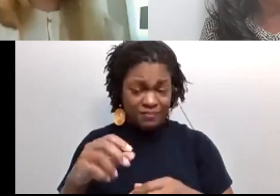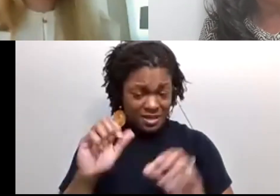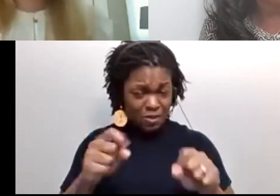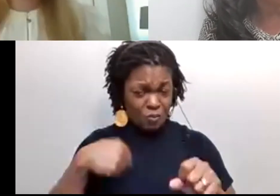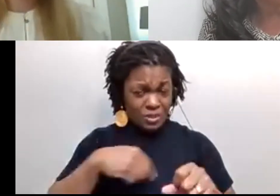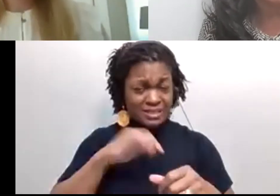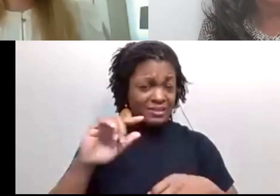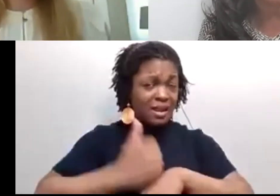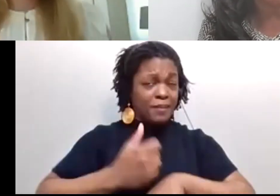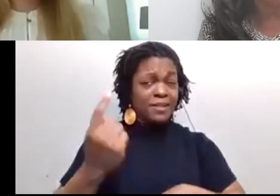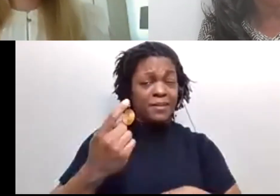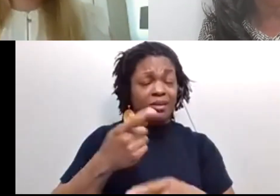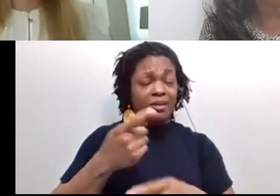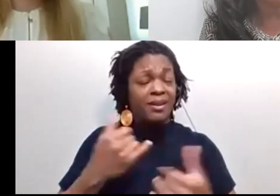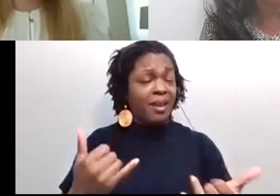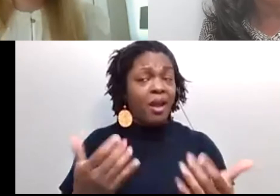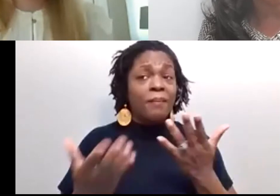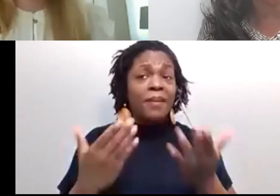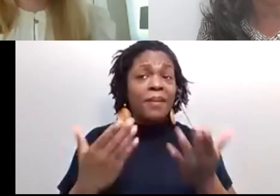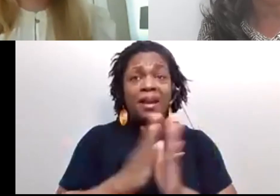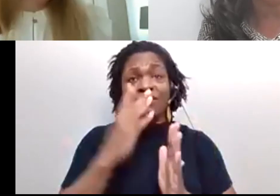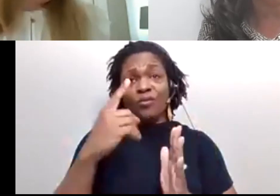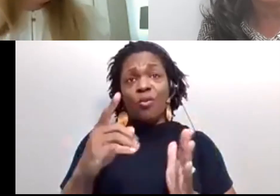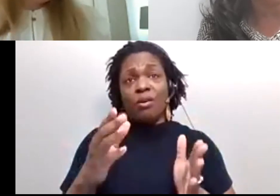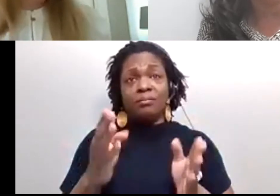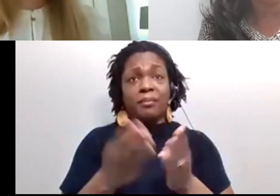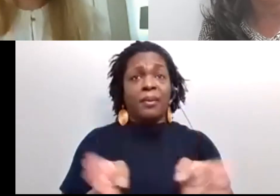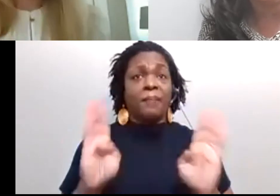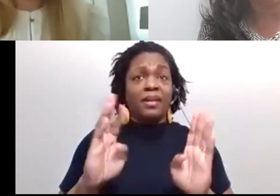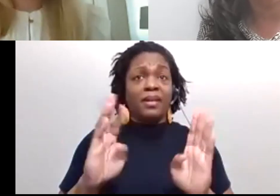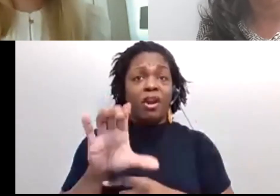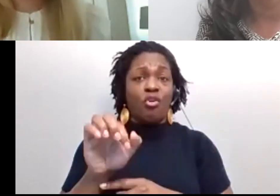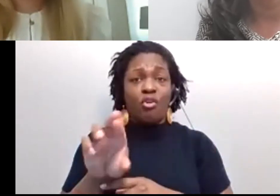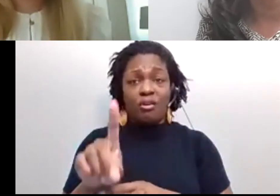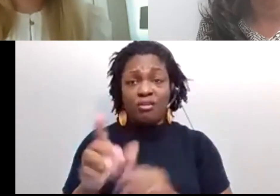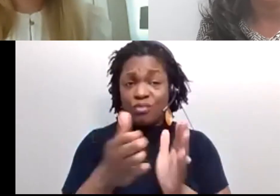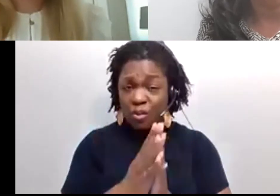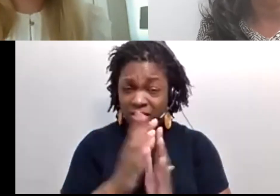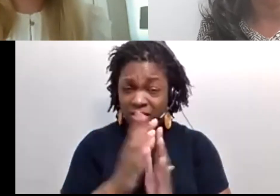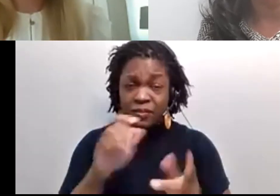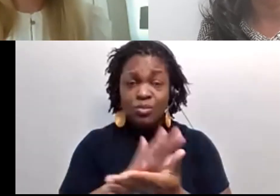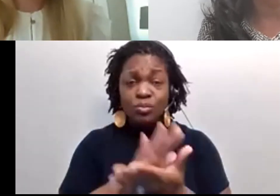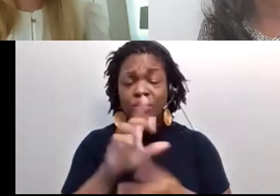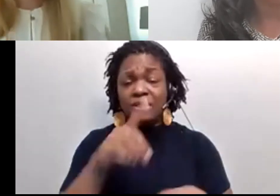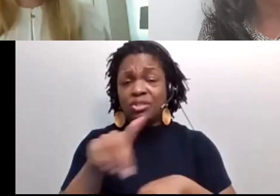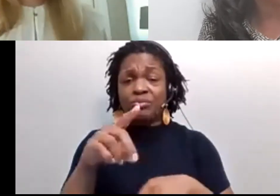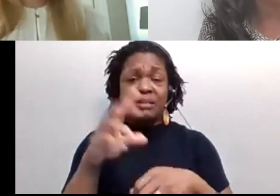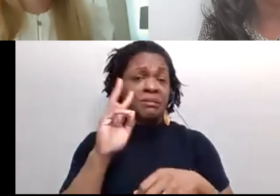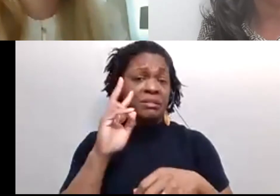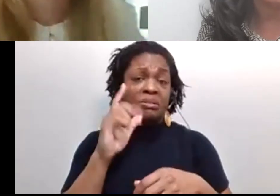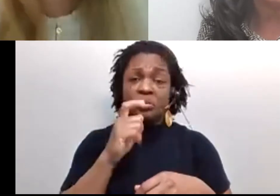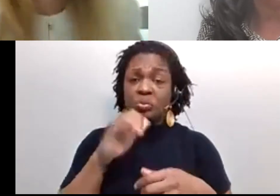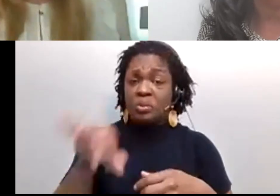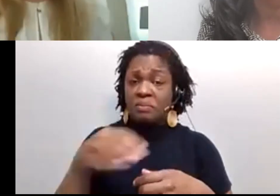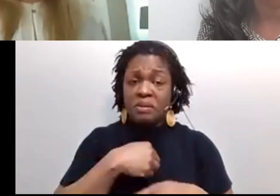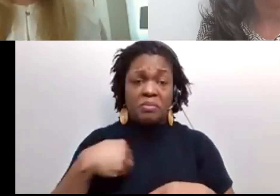make a public records request of school districts and ask that they, who are the members of